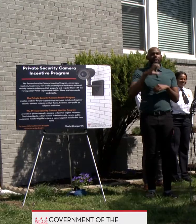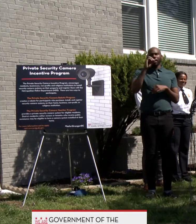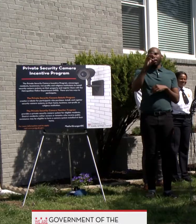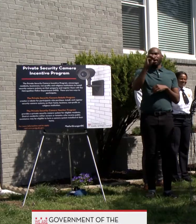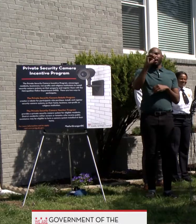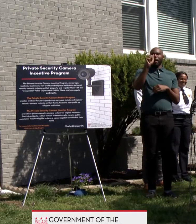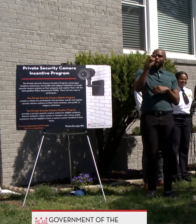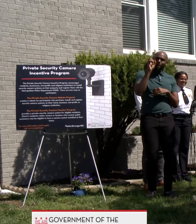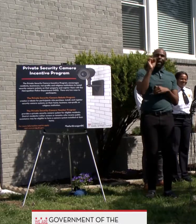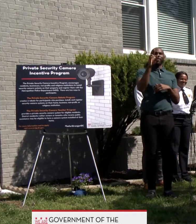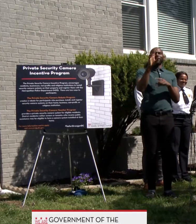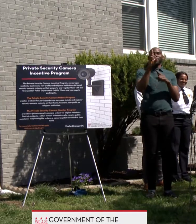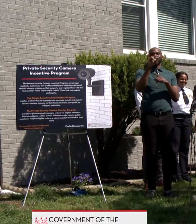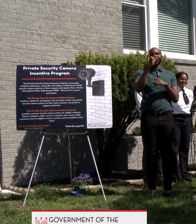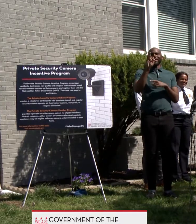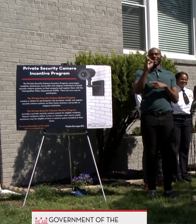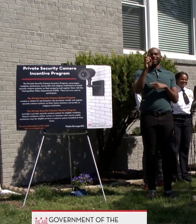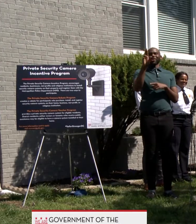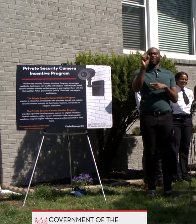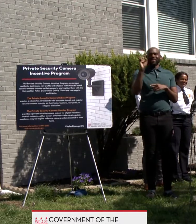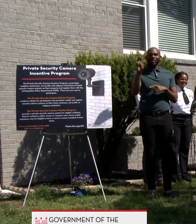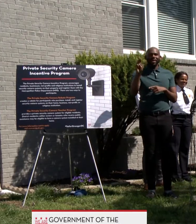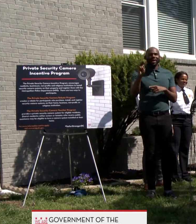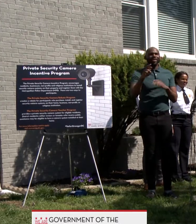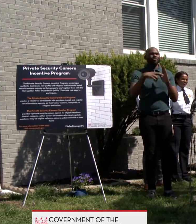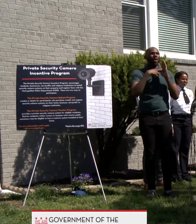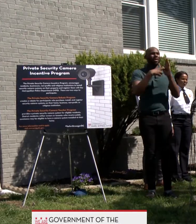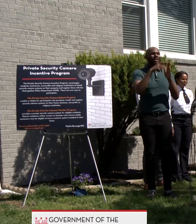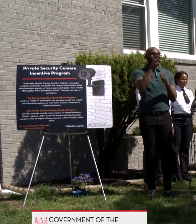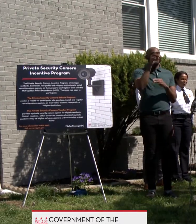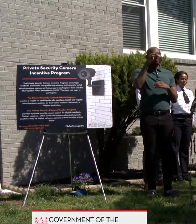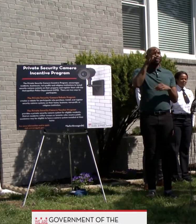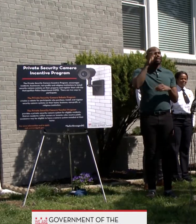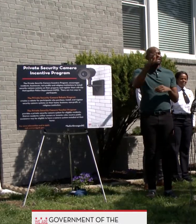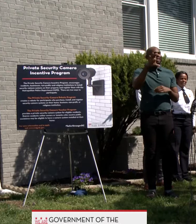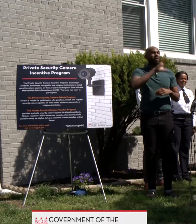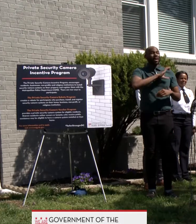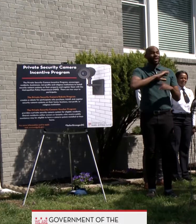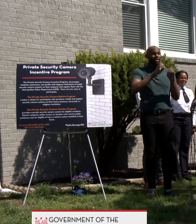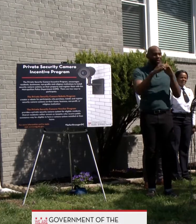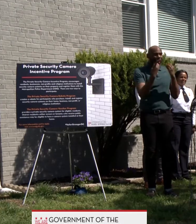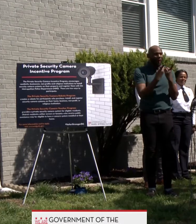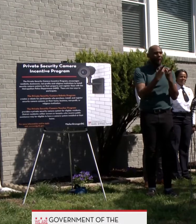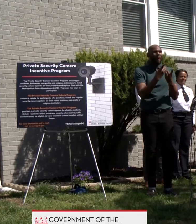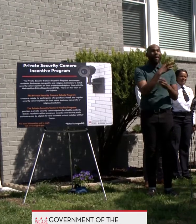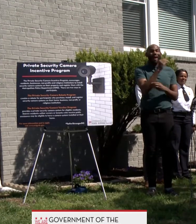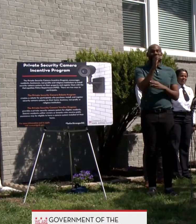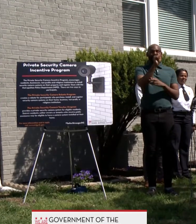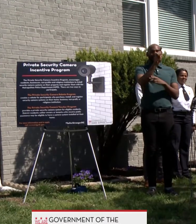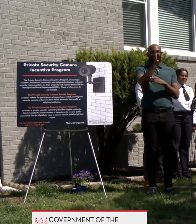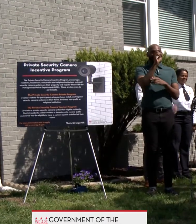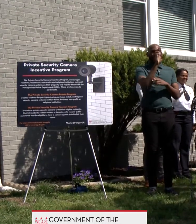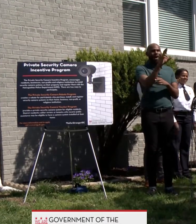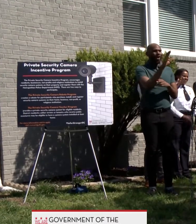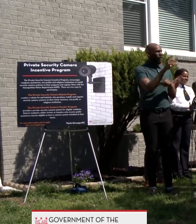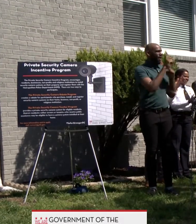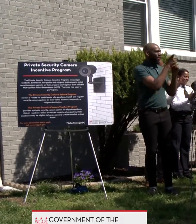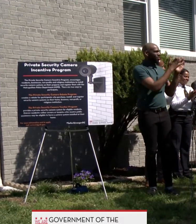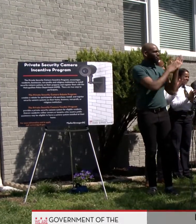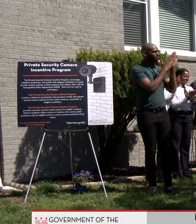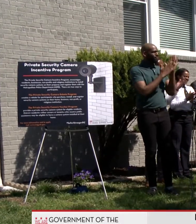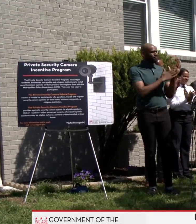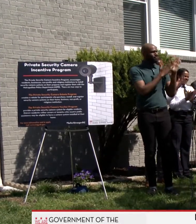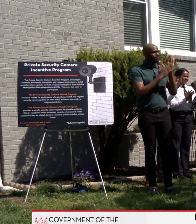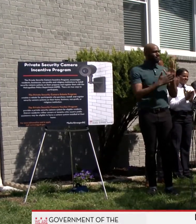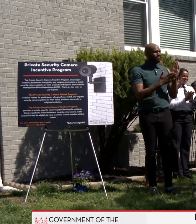is here representing the Metropolitan Police Department along with Commander Taylor. So let's please give them a big round